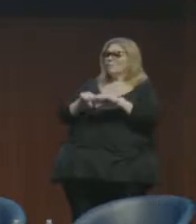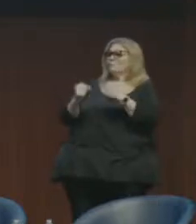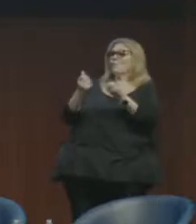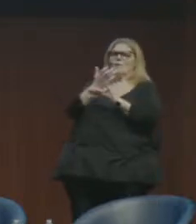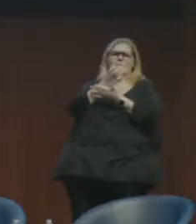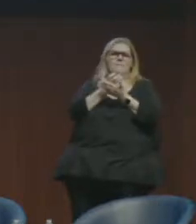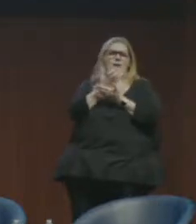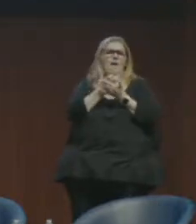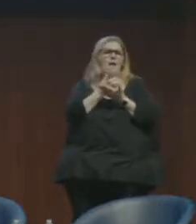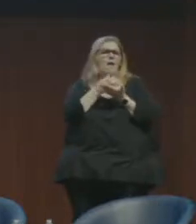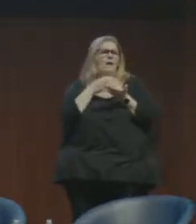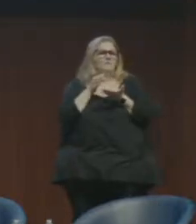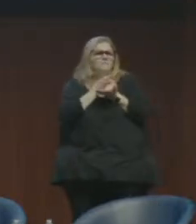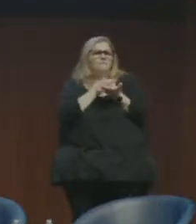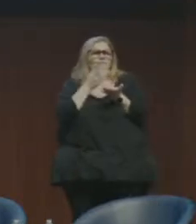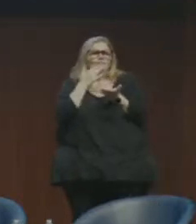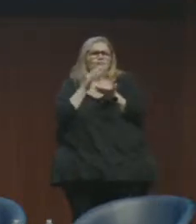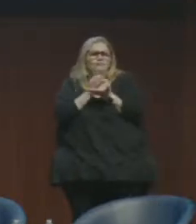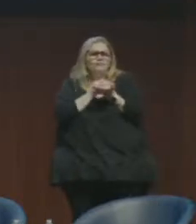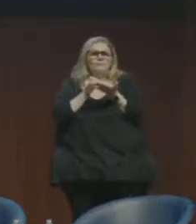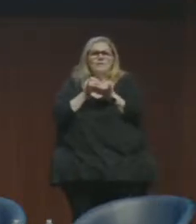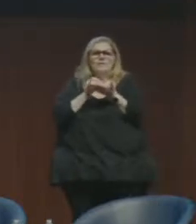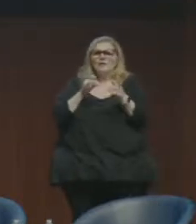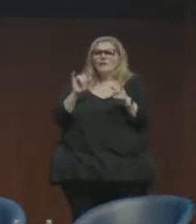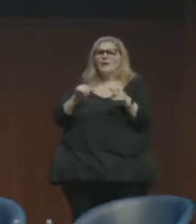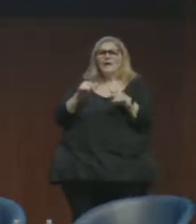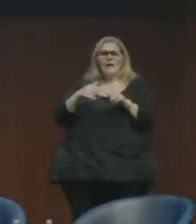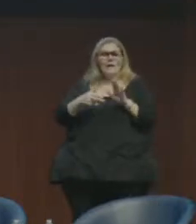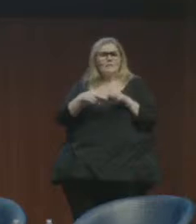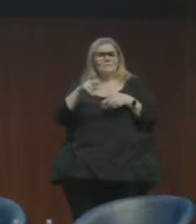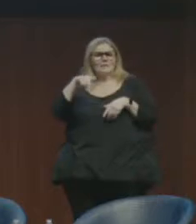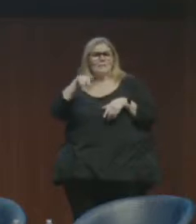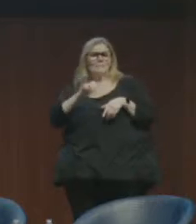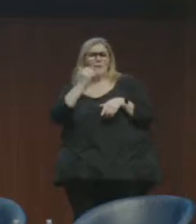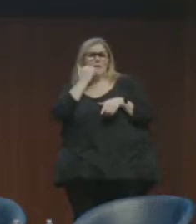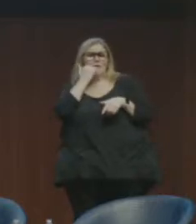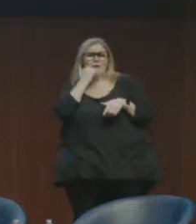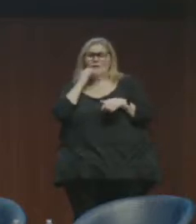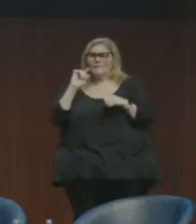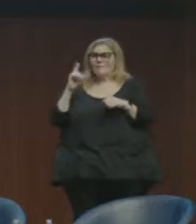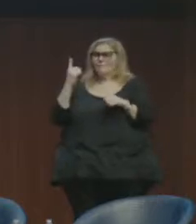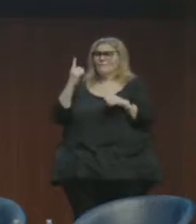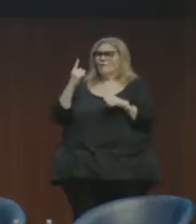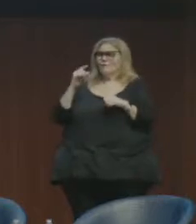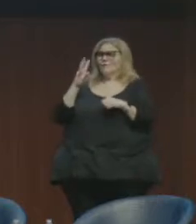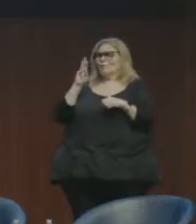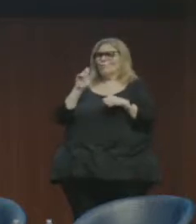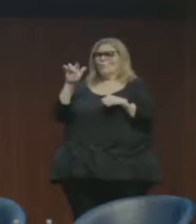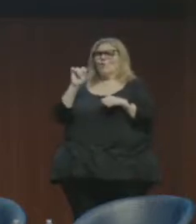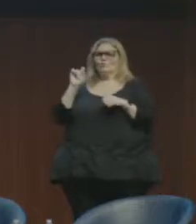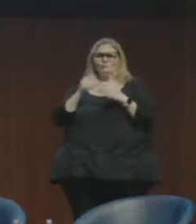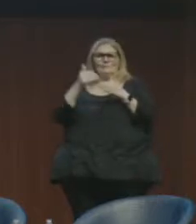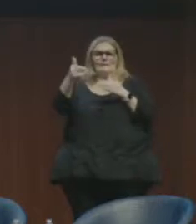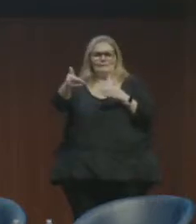beg, change. Sanitary napkin, a first. Wall Street next.